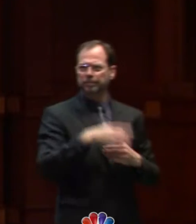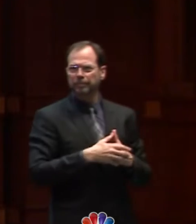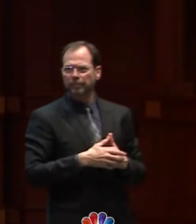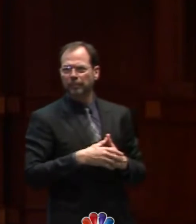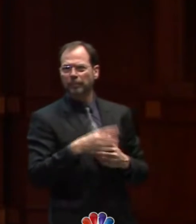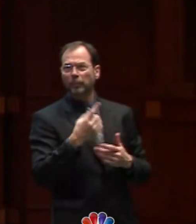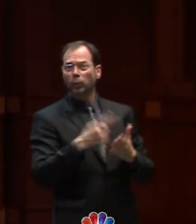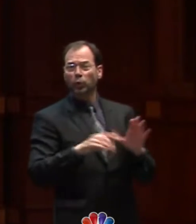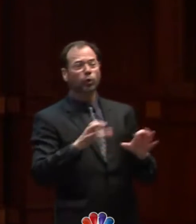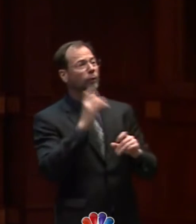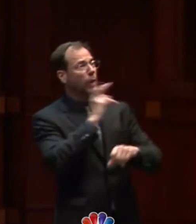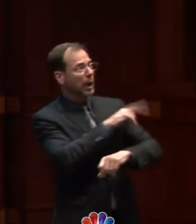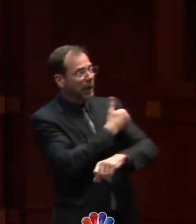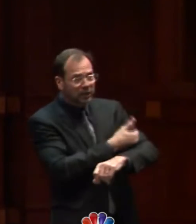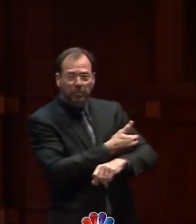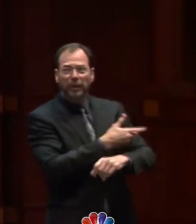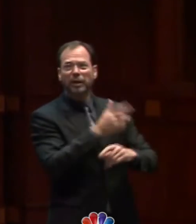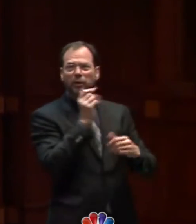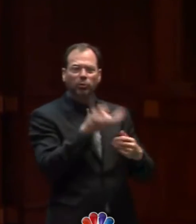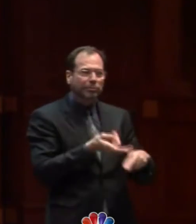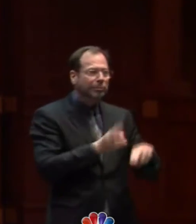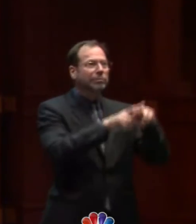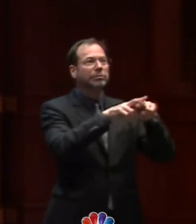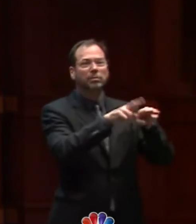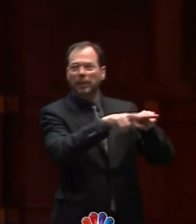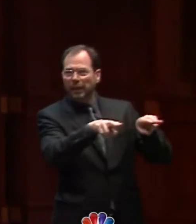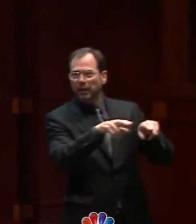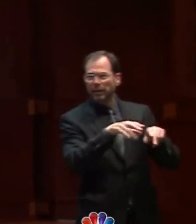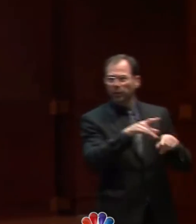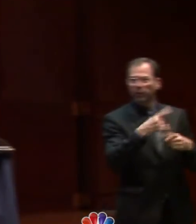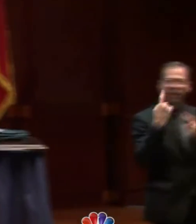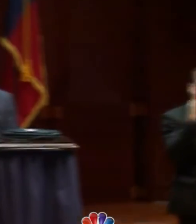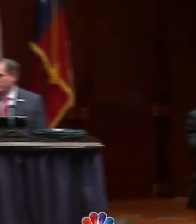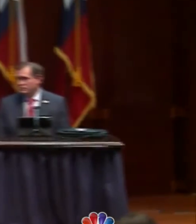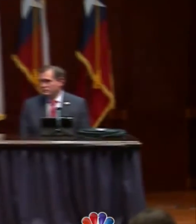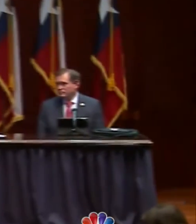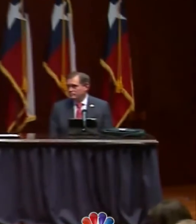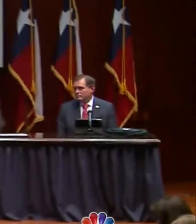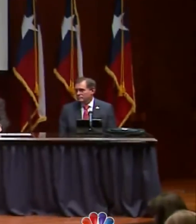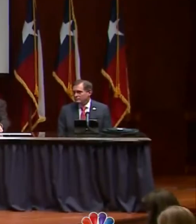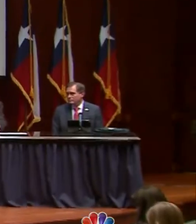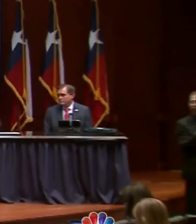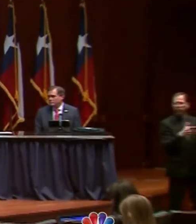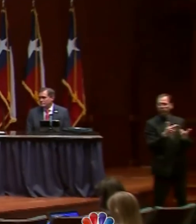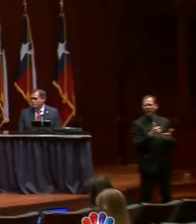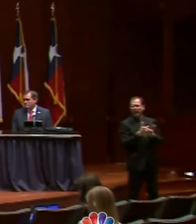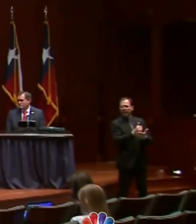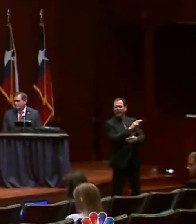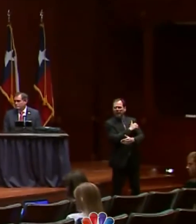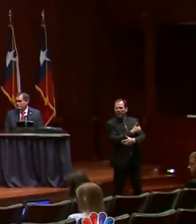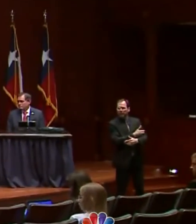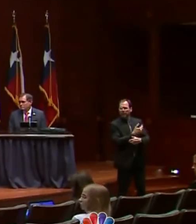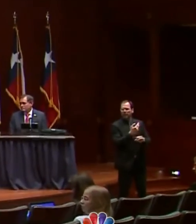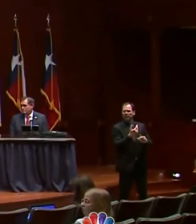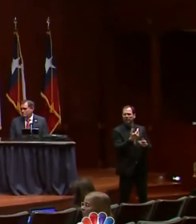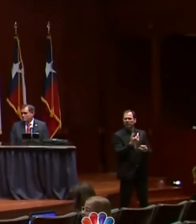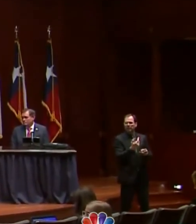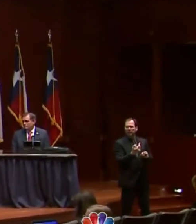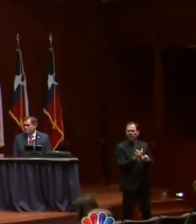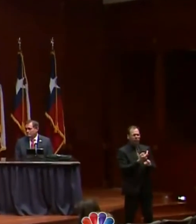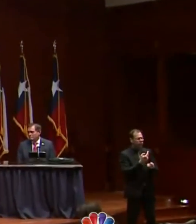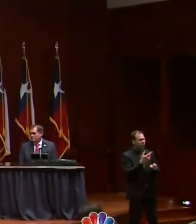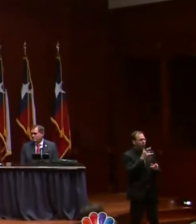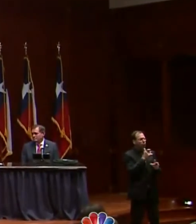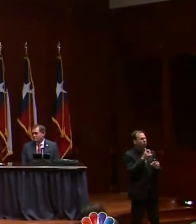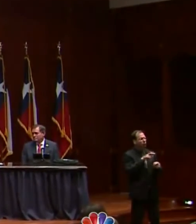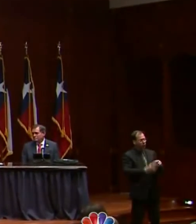Considering everything that you're doing for hospitals and to expand the capacity, are you considering ways to all hospitals may be losing money because